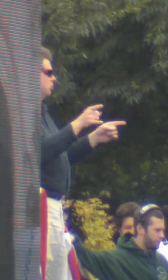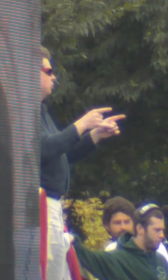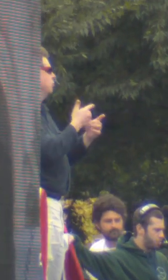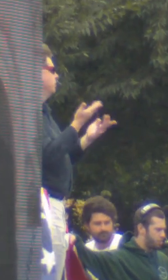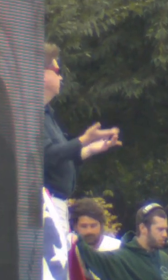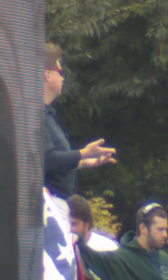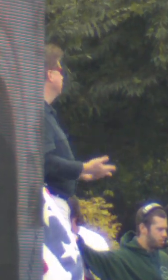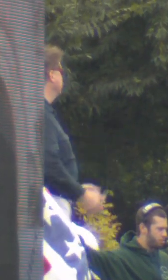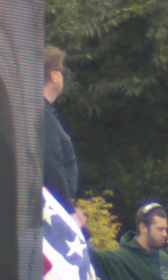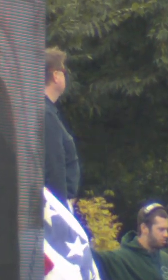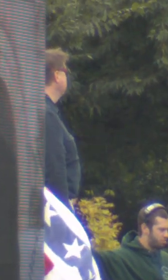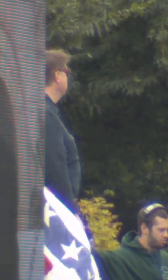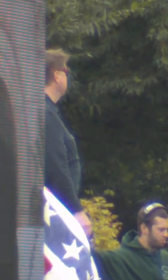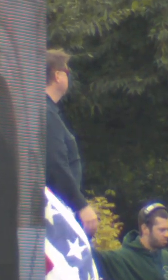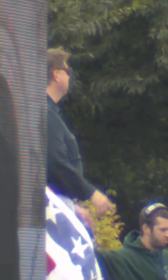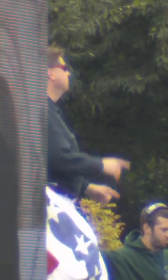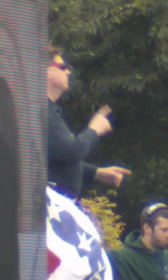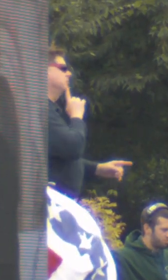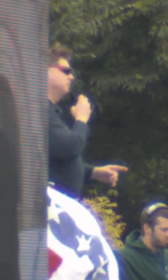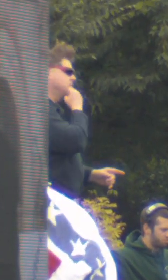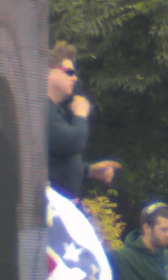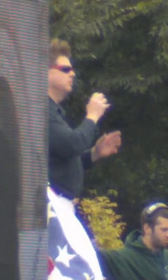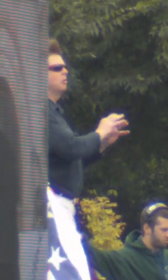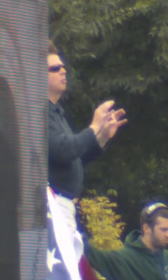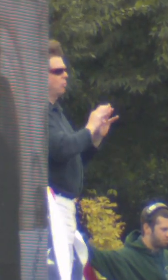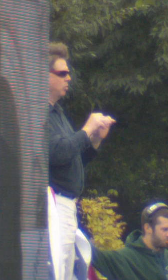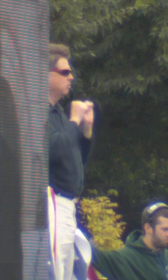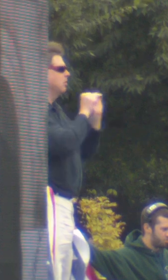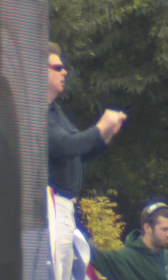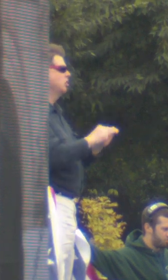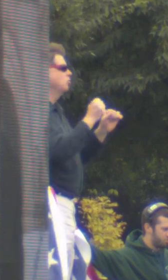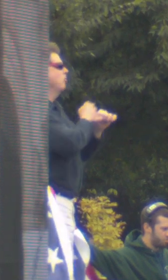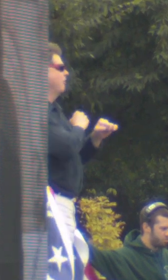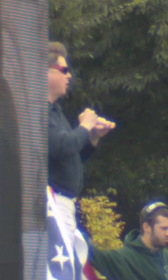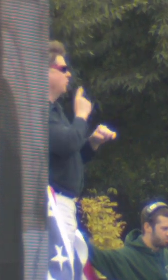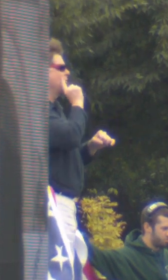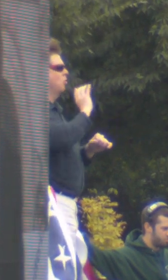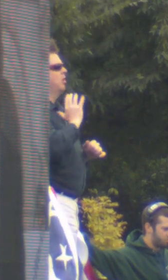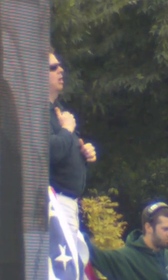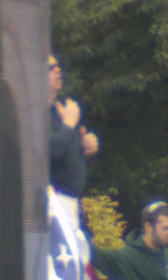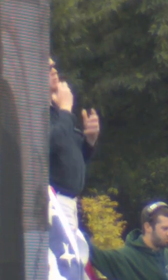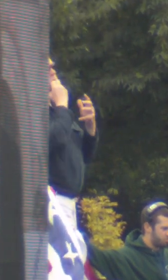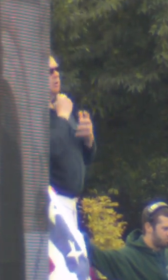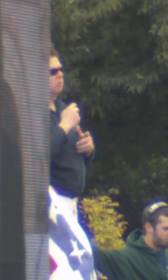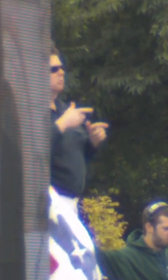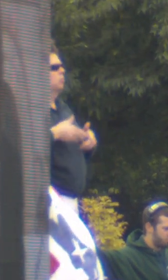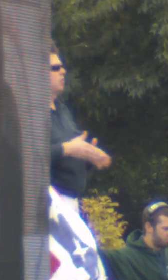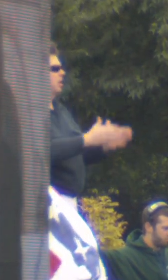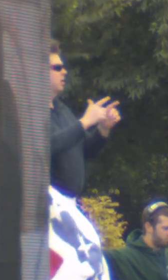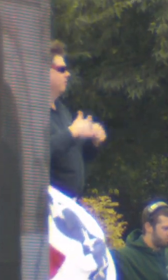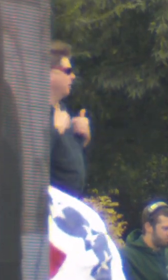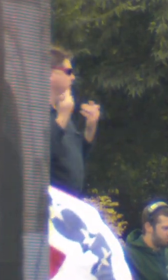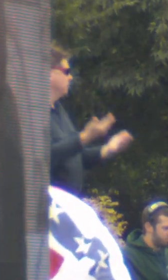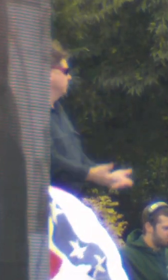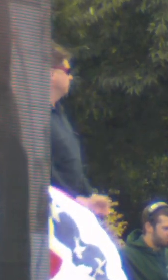USA and how important it is to continue fighting for our cherished way of life.